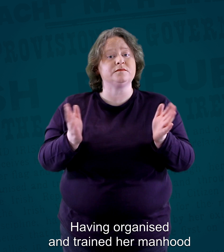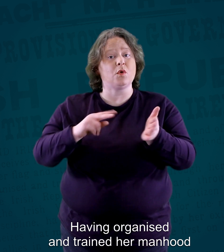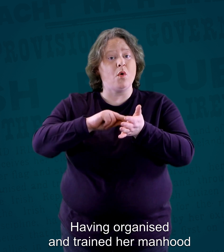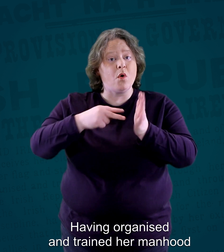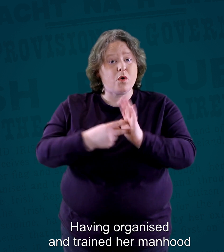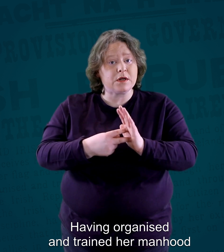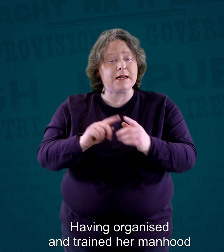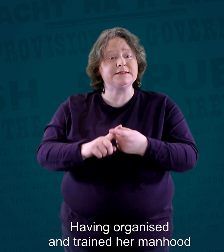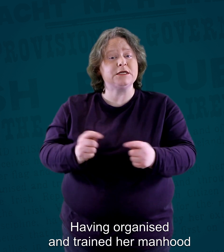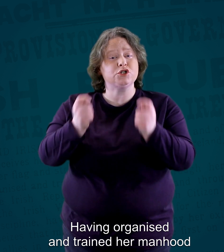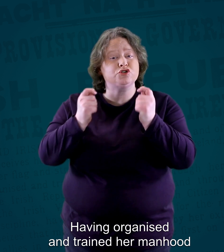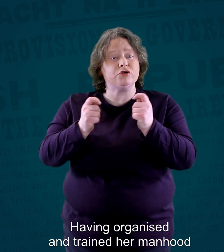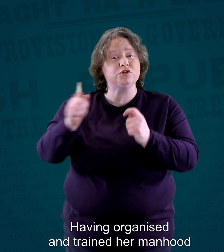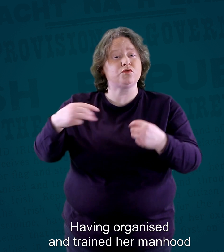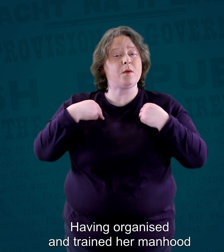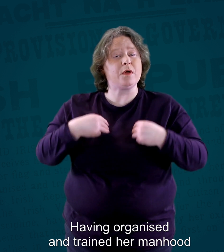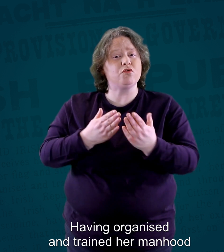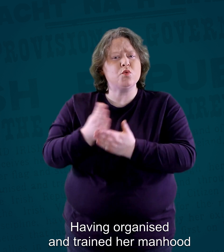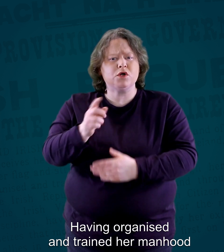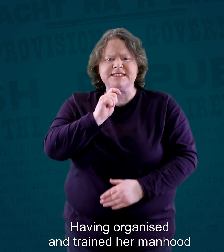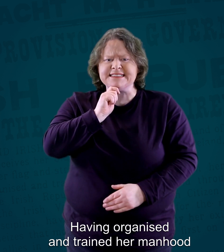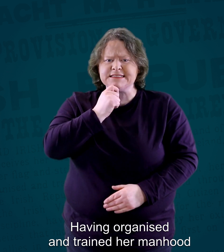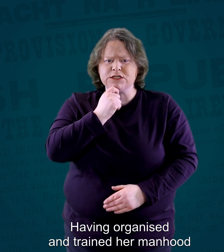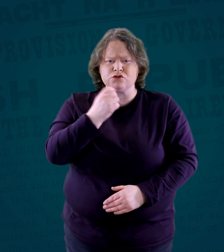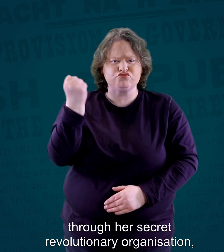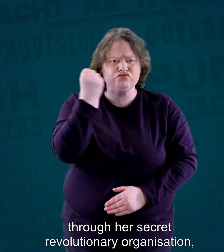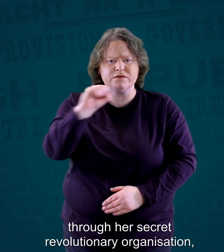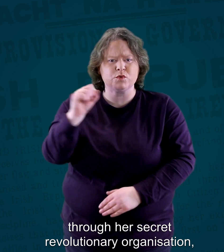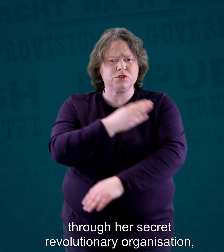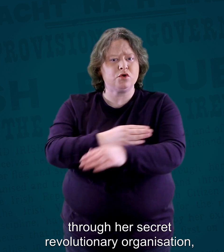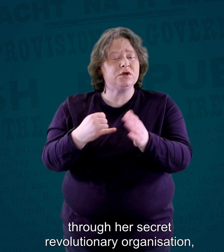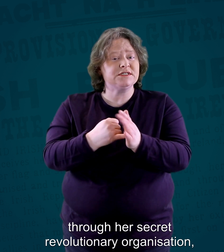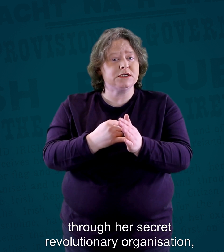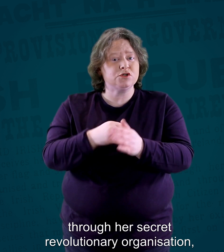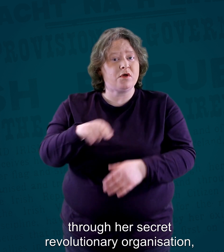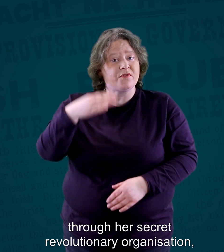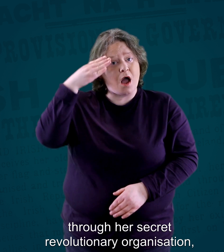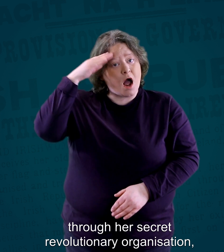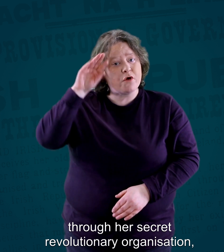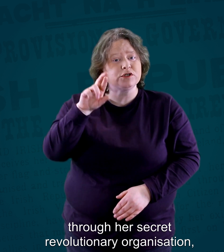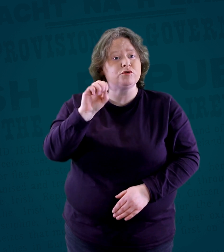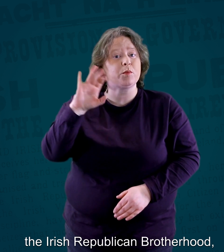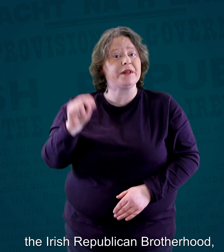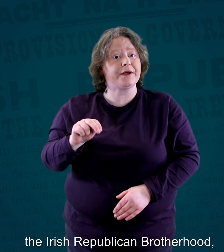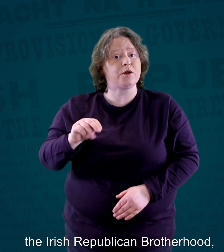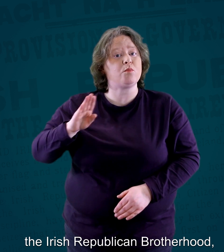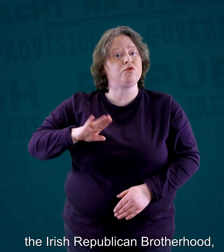Having organised and trained her manhood through her secret revolutionary organisation, the Irish Republican Brotherhood,